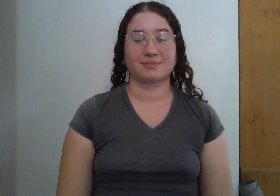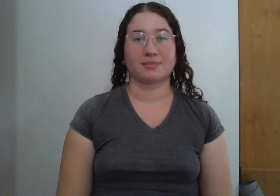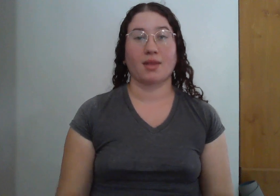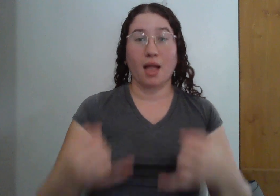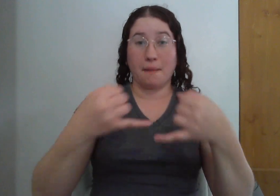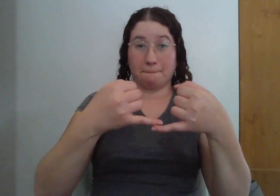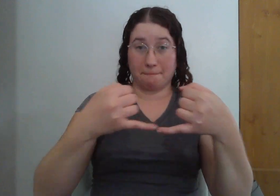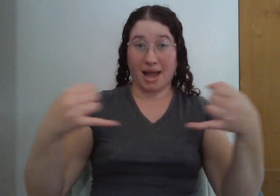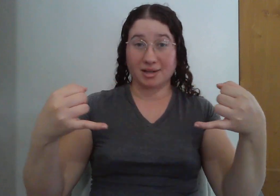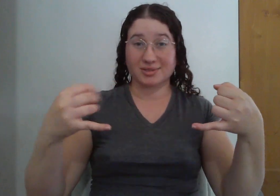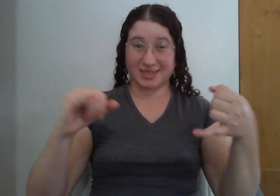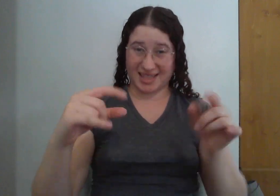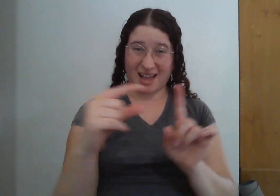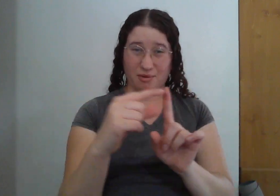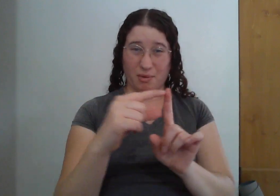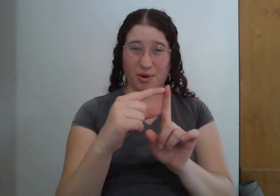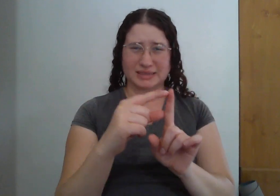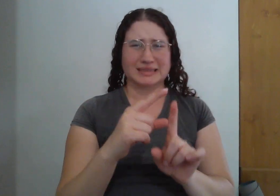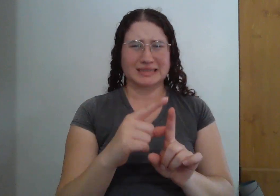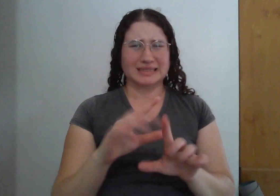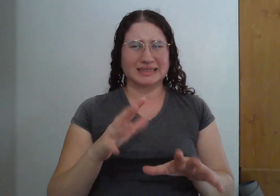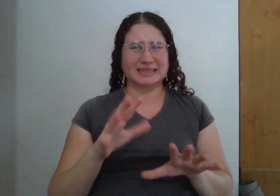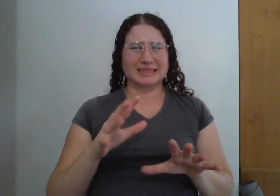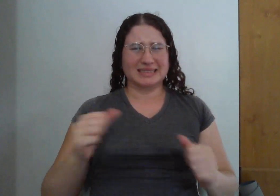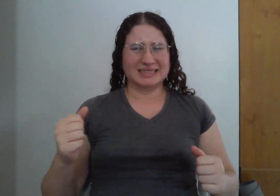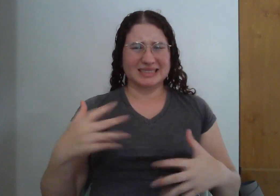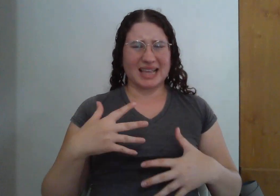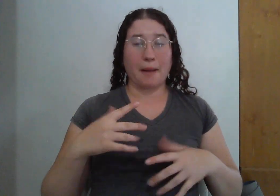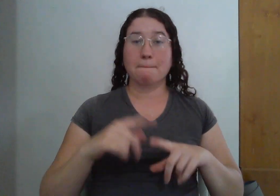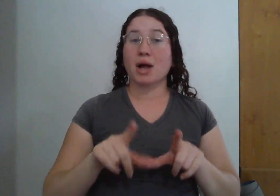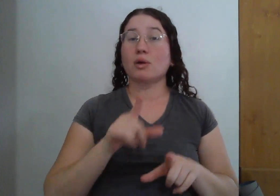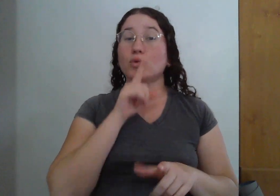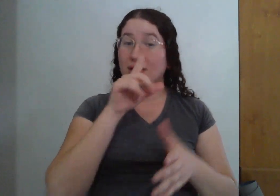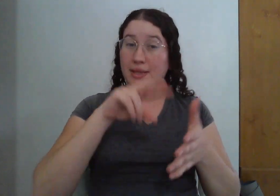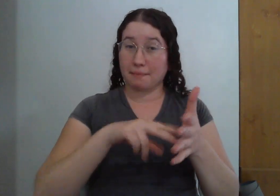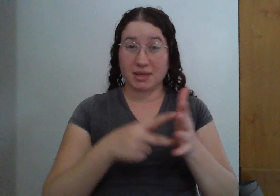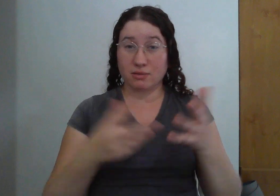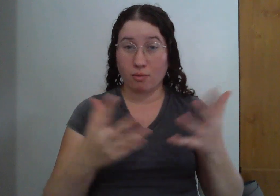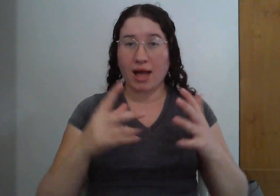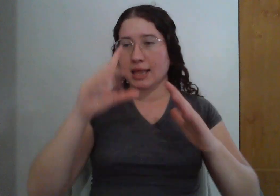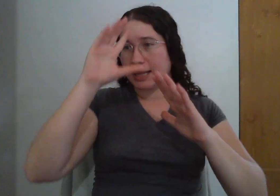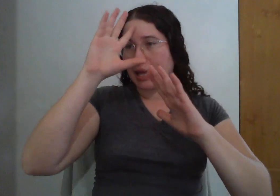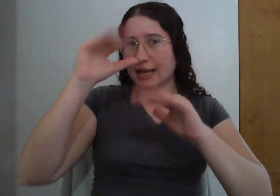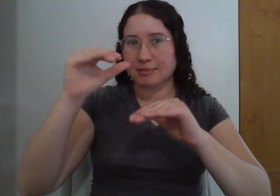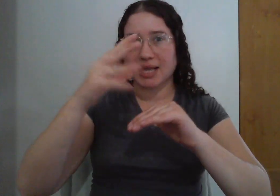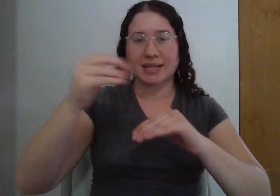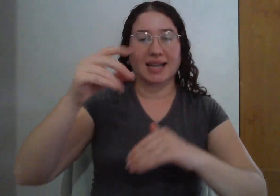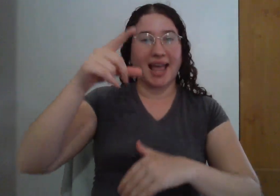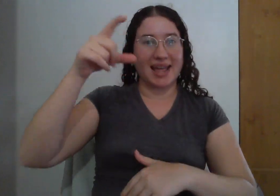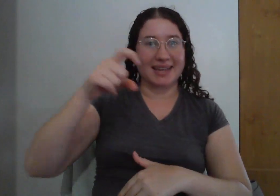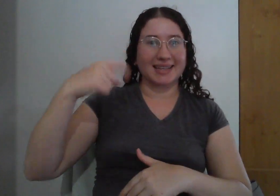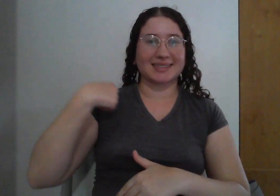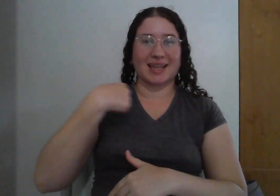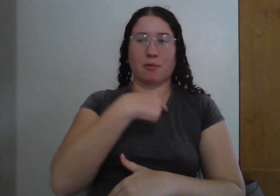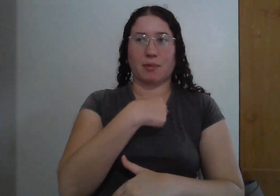Boundaries can be an intimidating term, but they're very simply the expectations and needs that help us feel safe